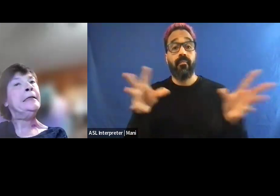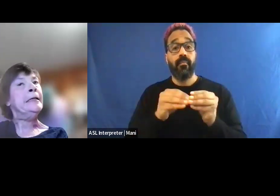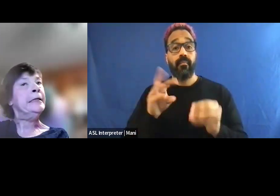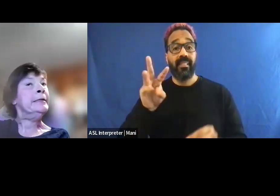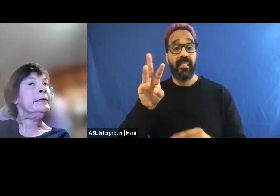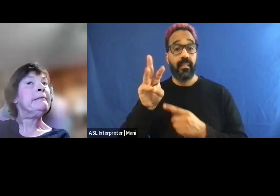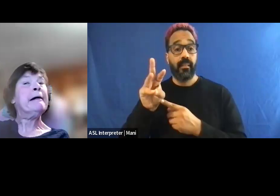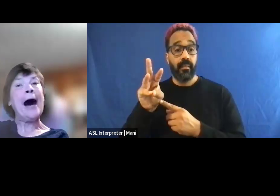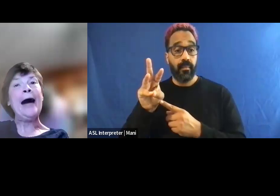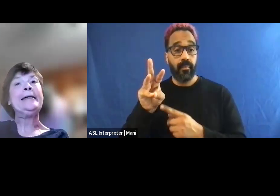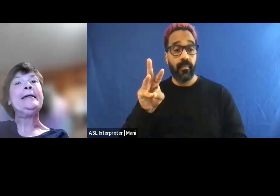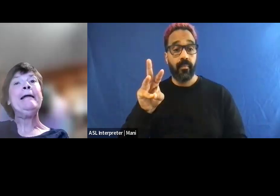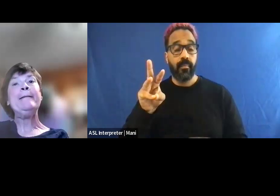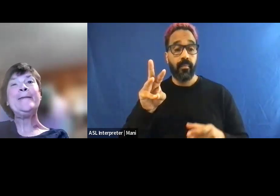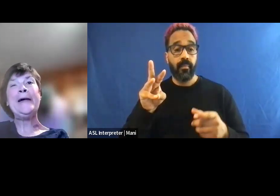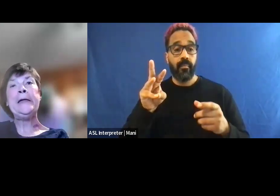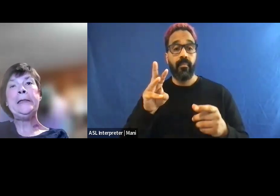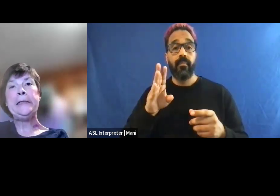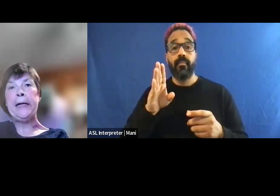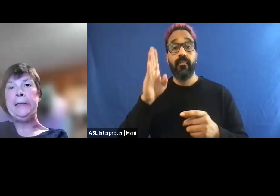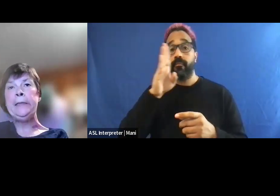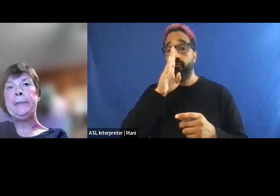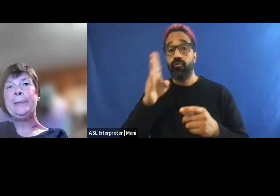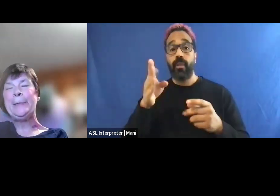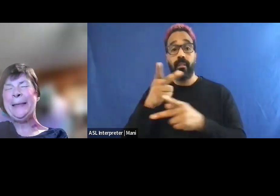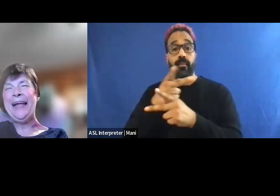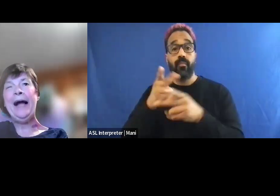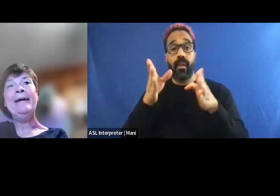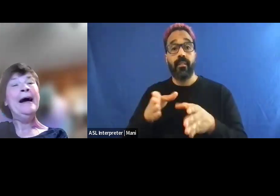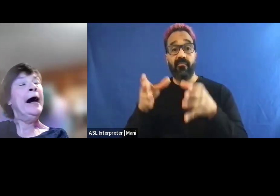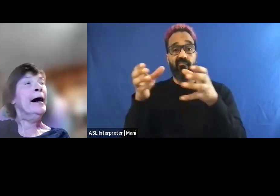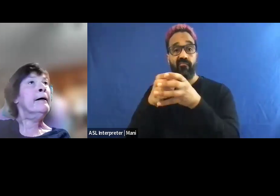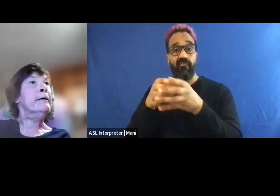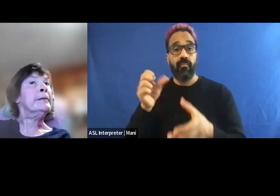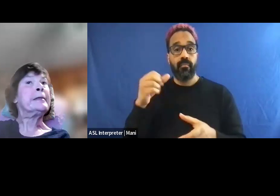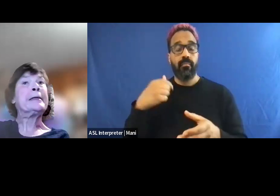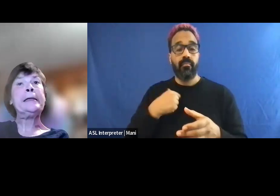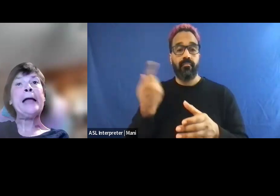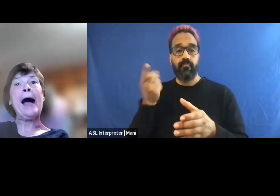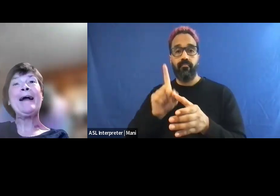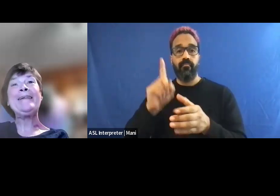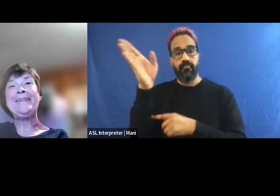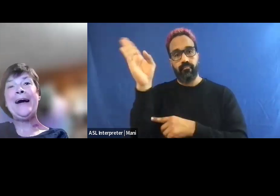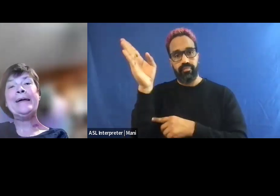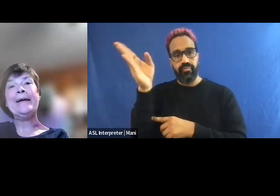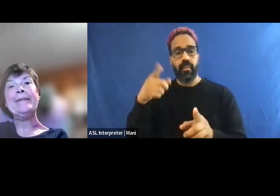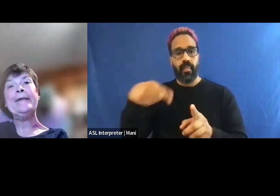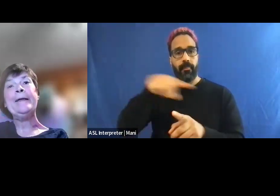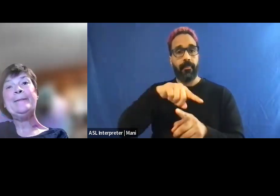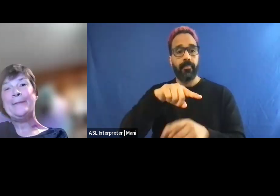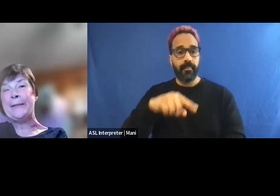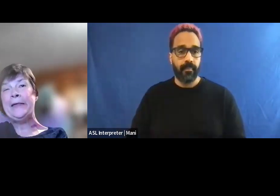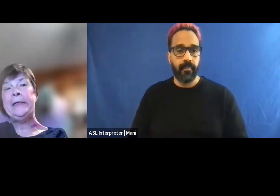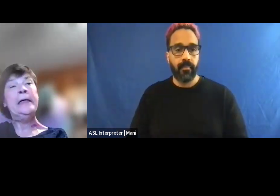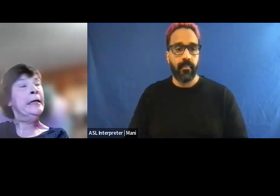supervisors. So I did the presentation for them because I felt it